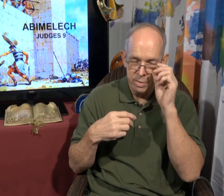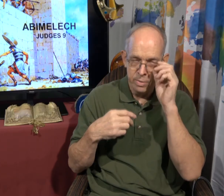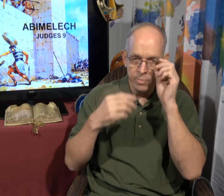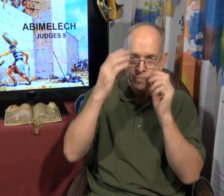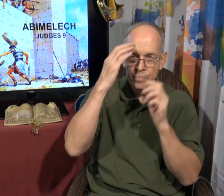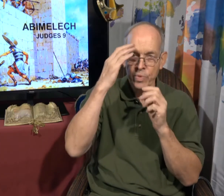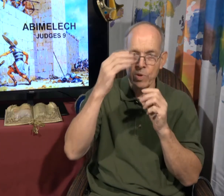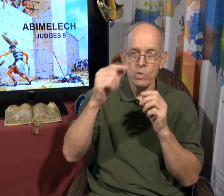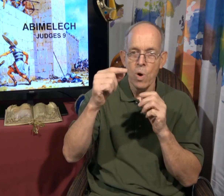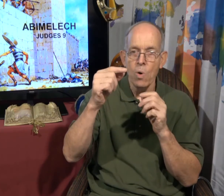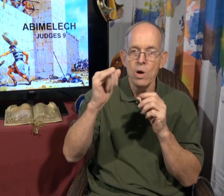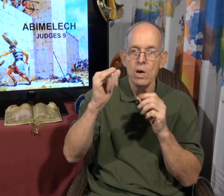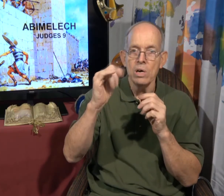Abella.